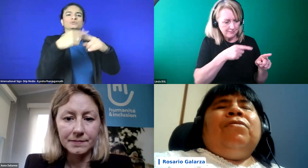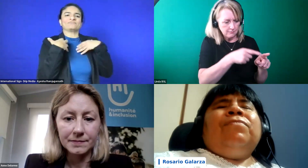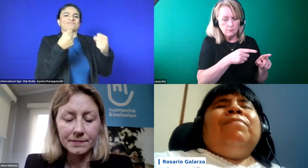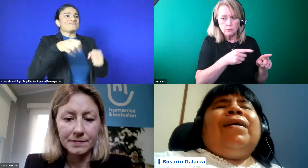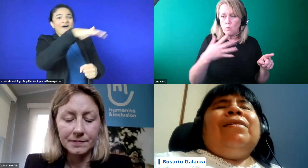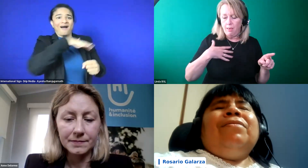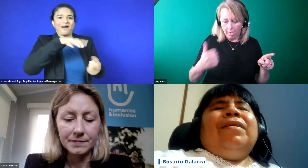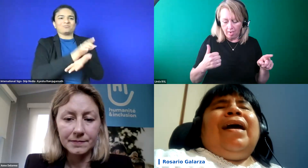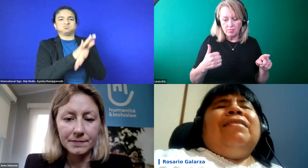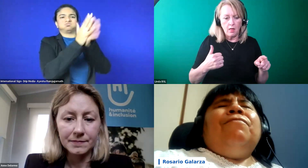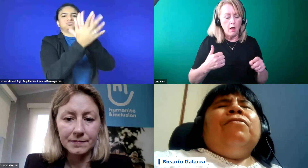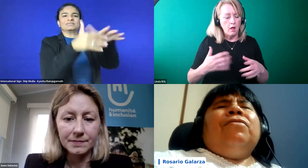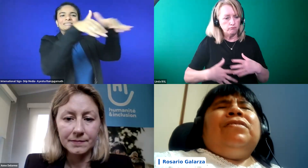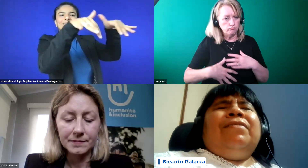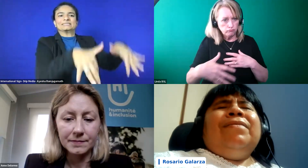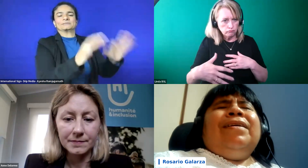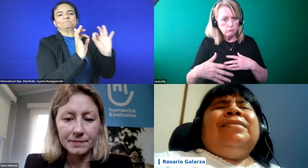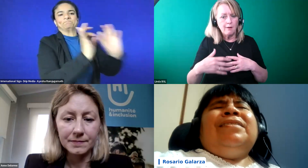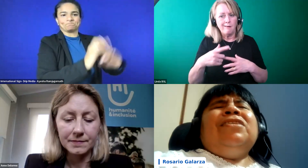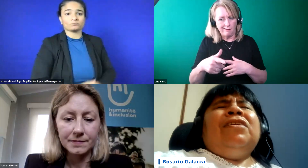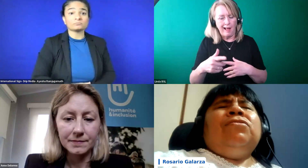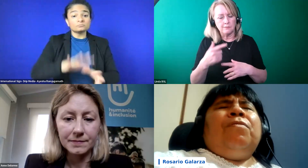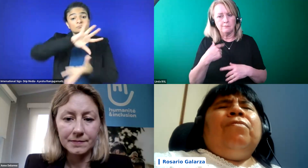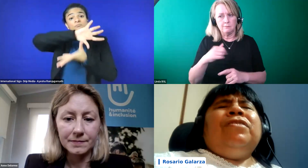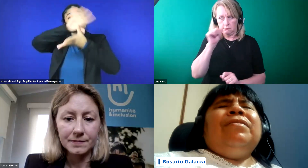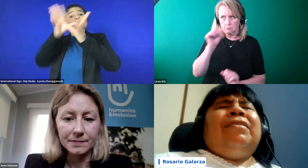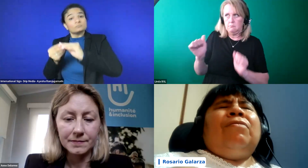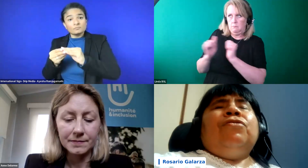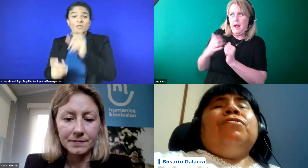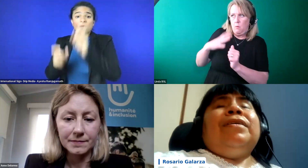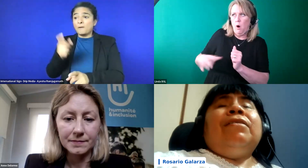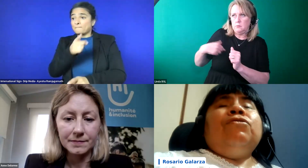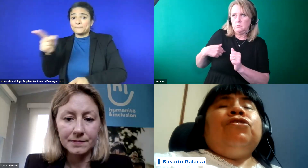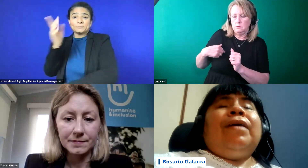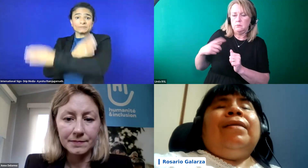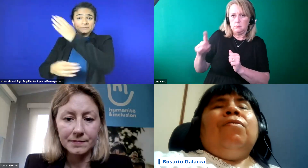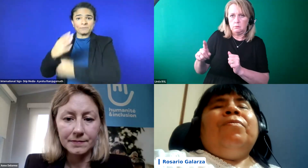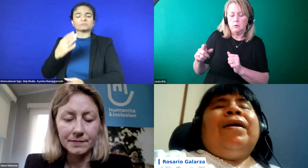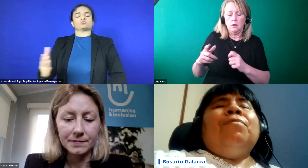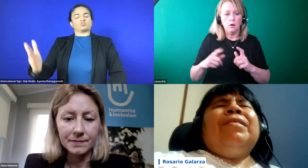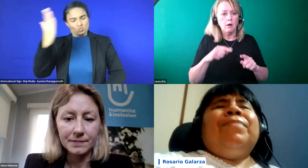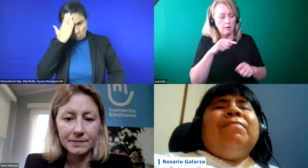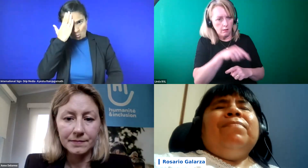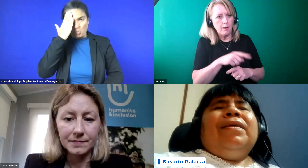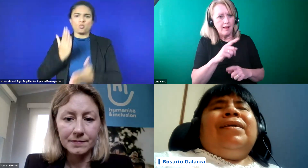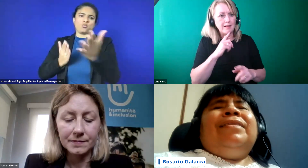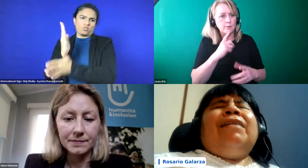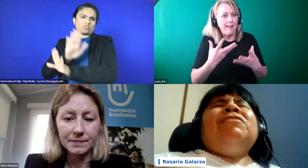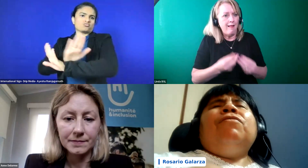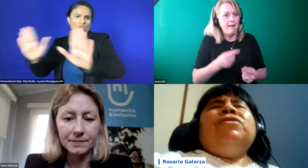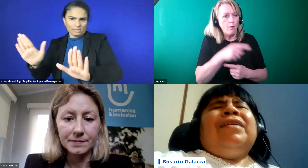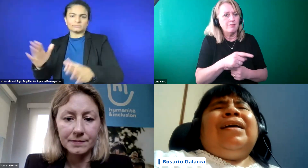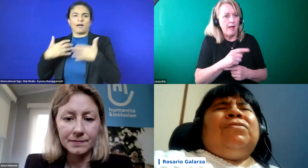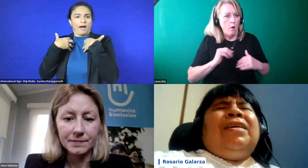and reproductive health, and informed consent is essential to promoting their autonomy, inclusion, and overall well-being. It